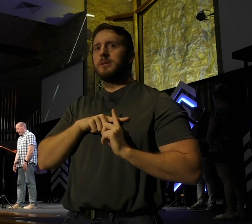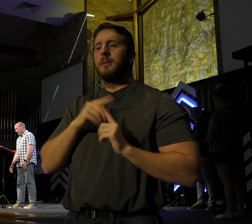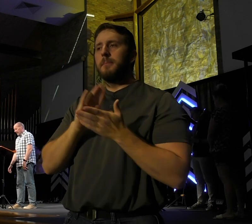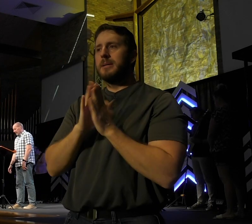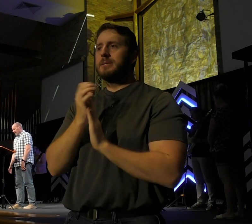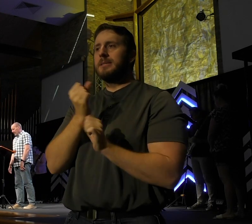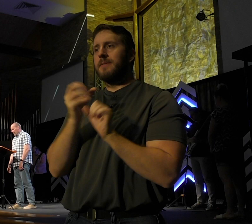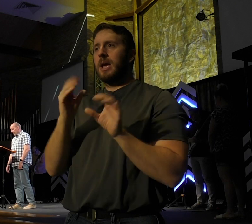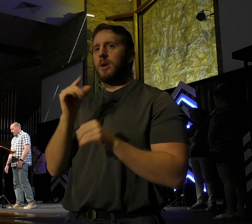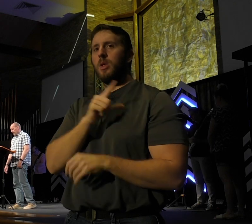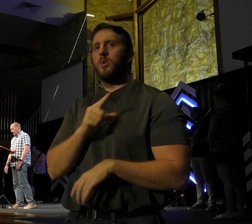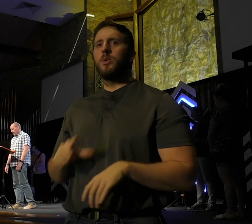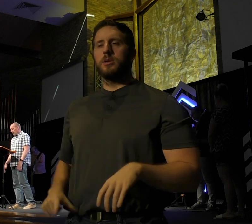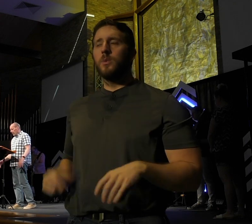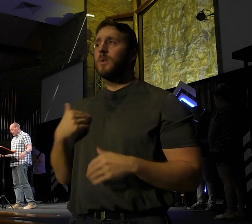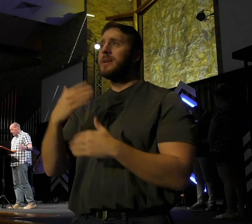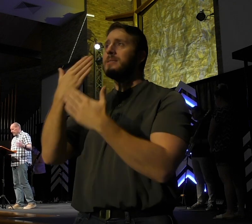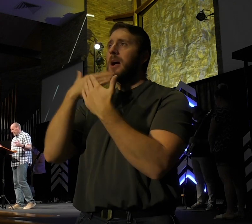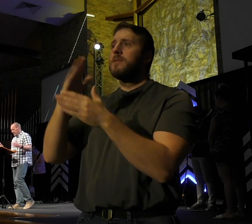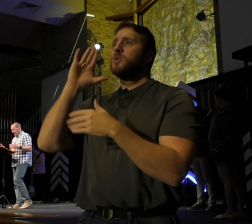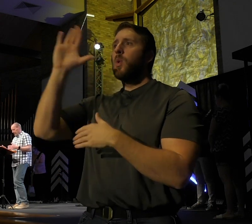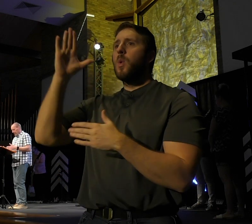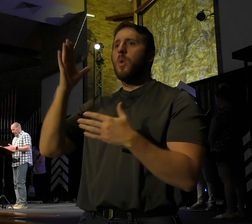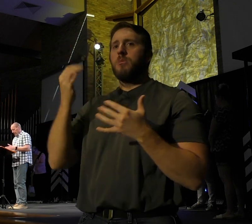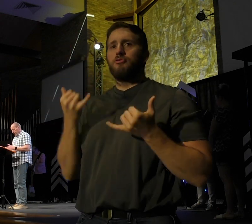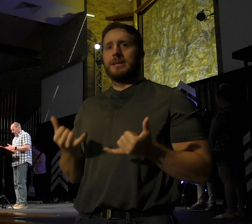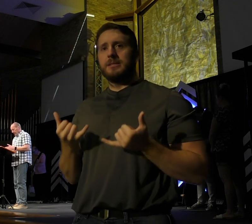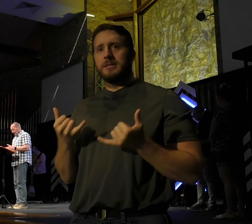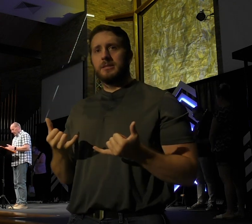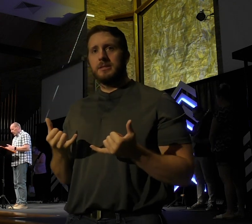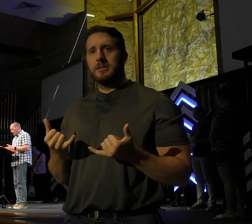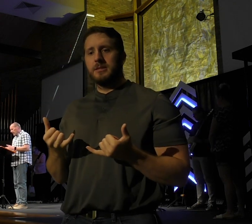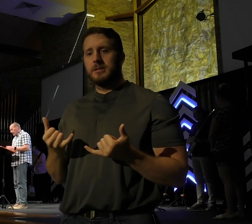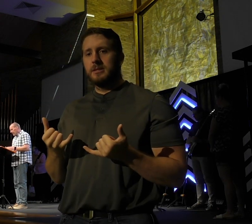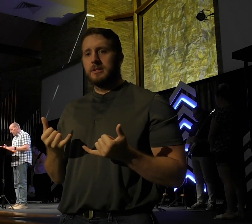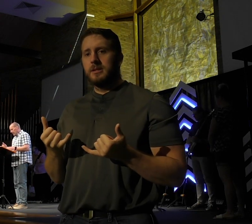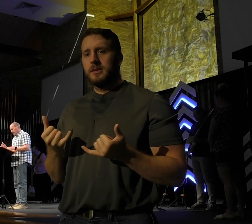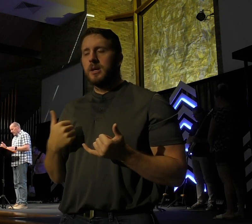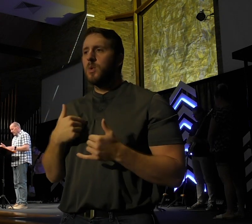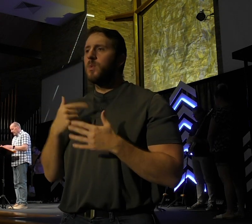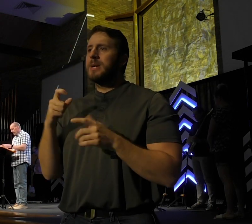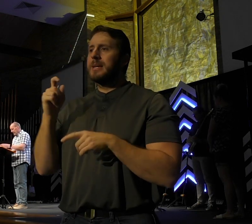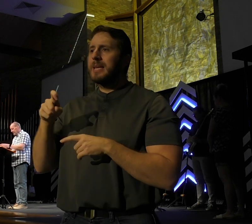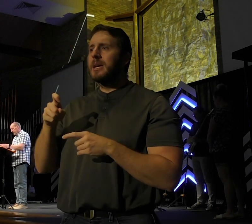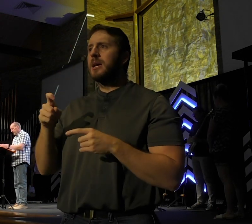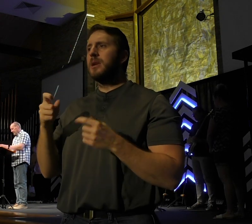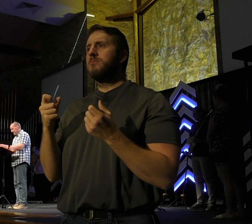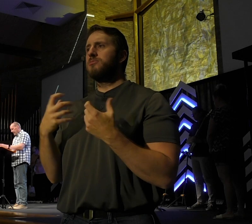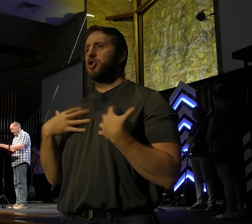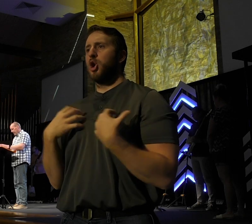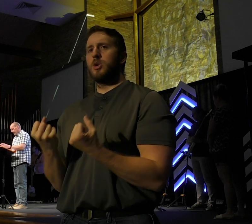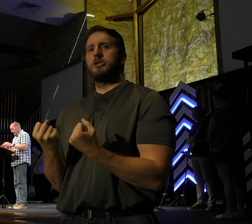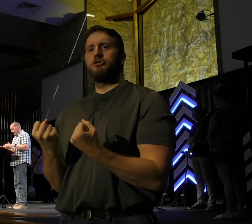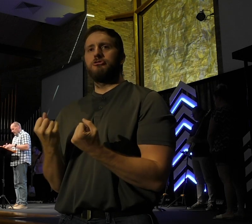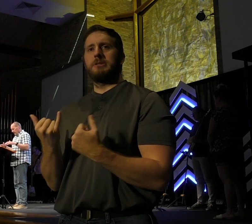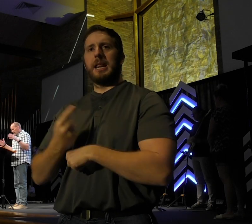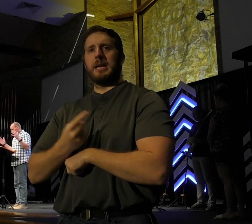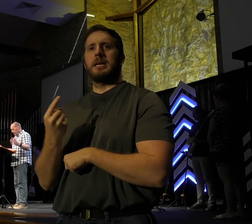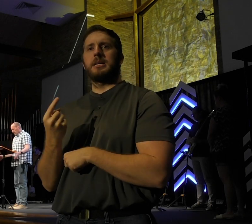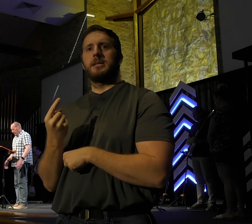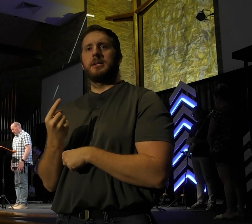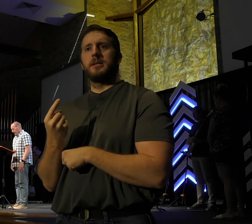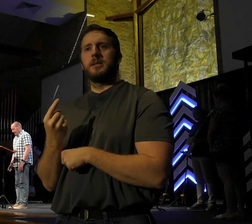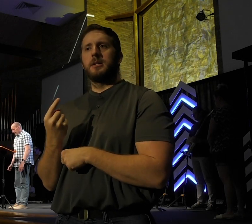you for your presence here. And Lord, we need courage in these days.